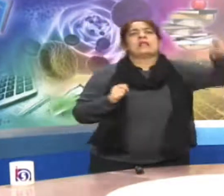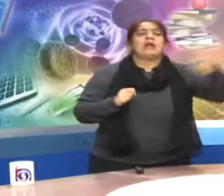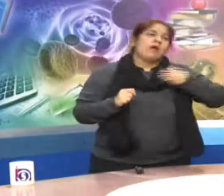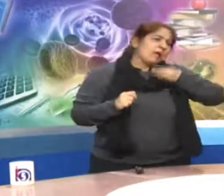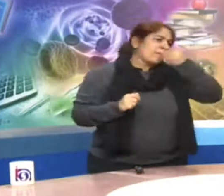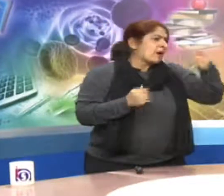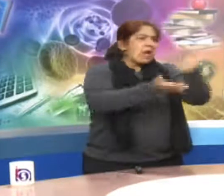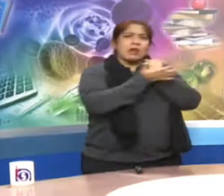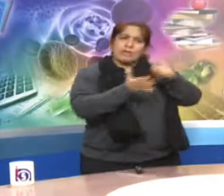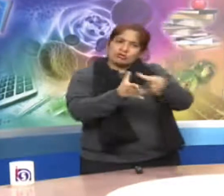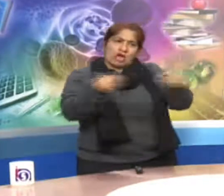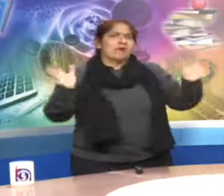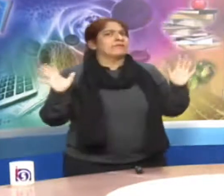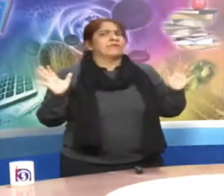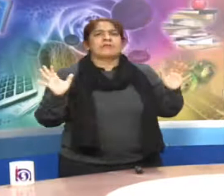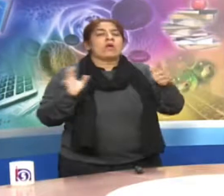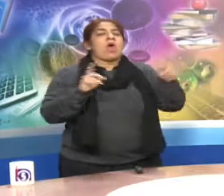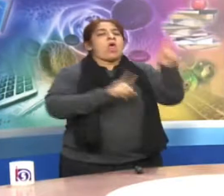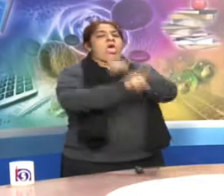you directly enter the court.